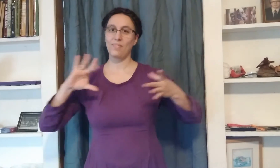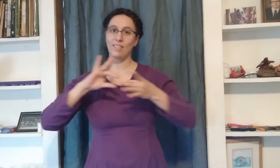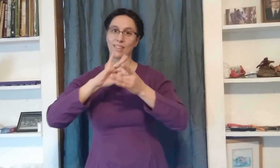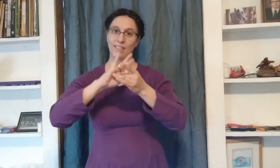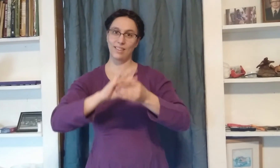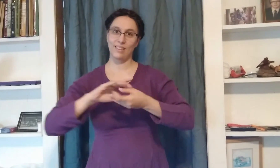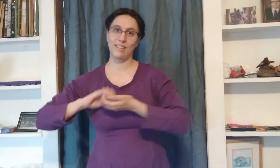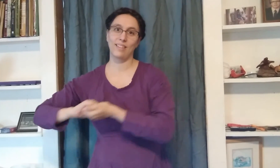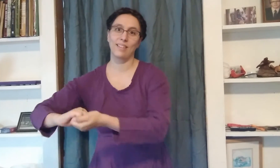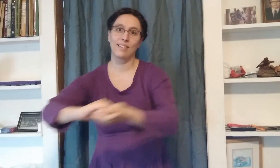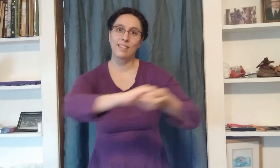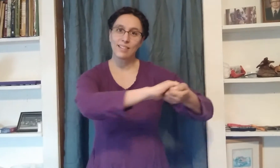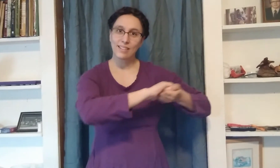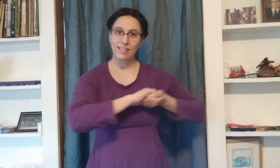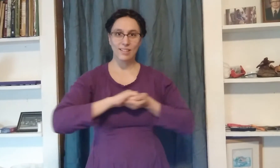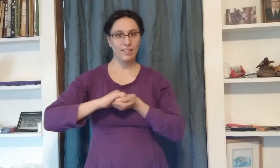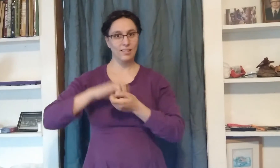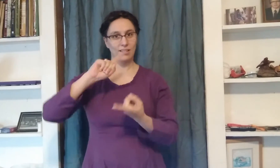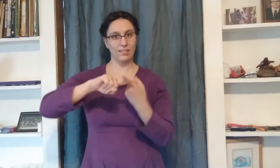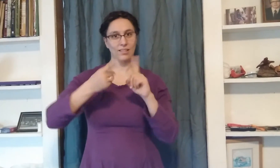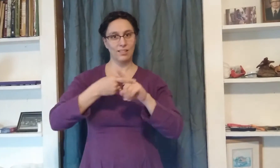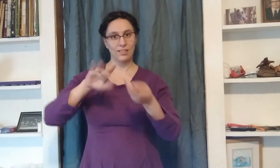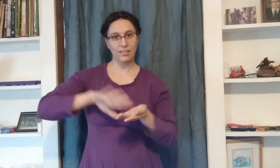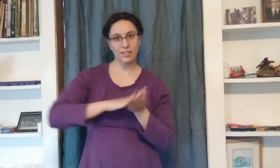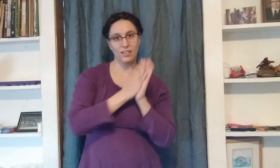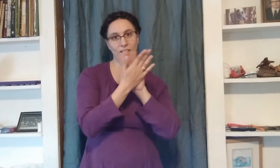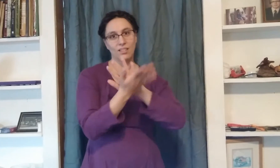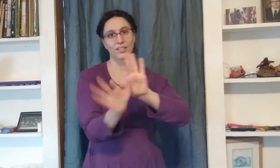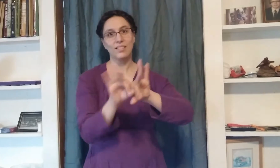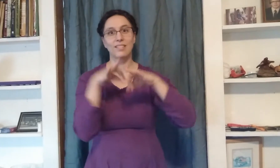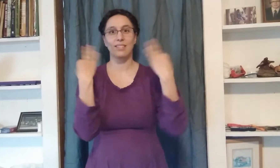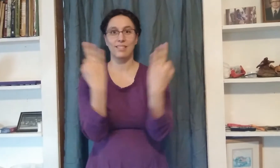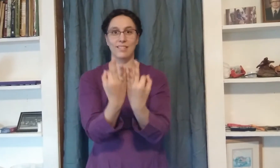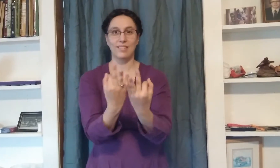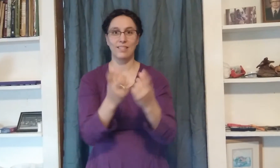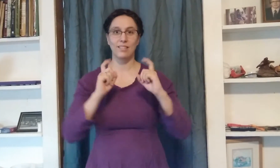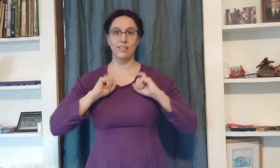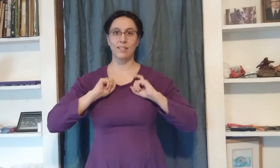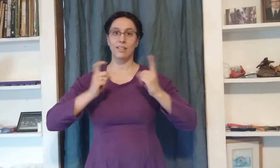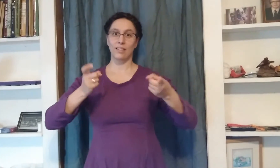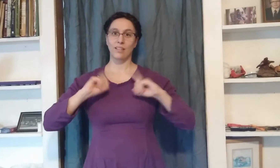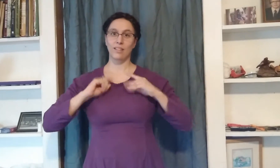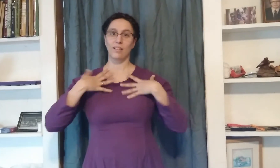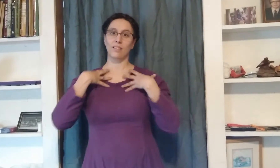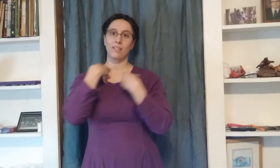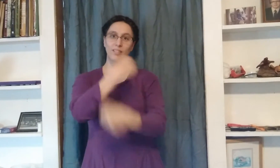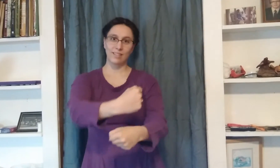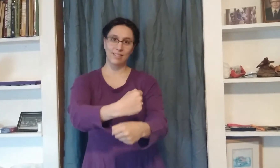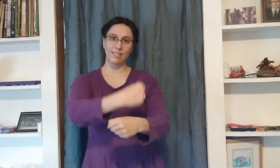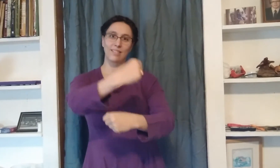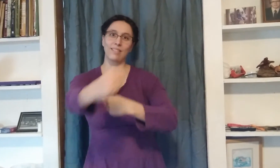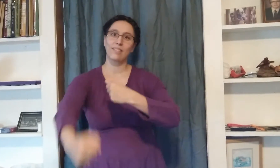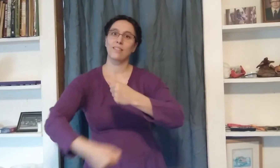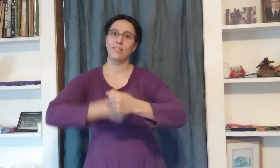There's a bond we create that feels hallowed and true, to sustain us on long